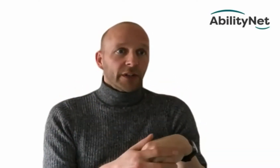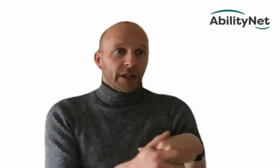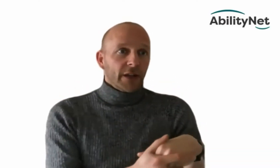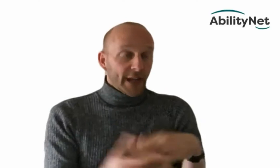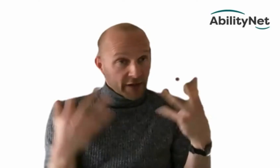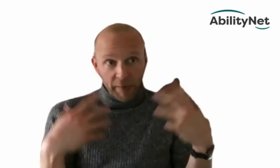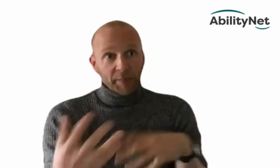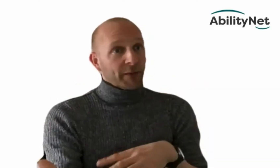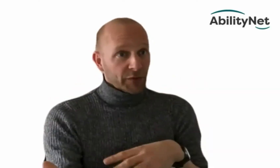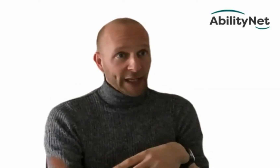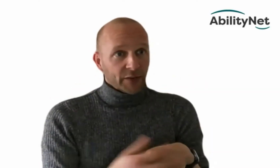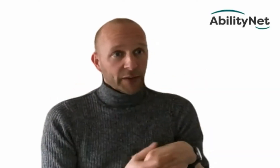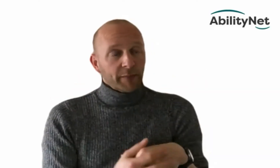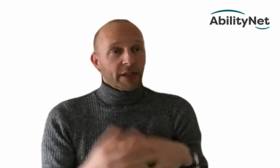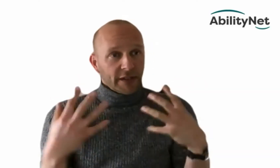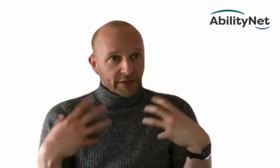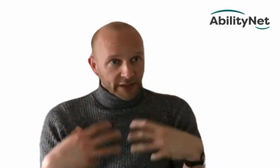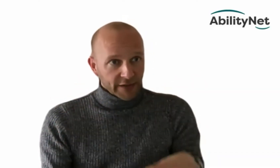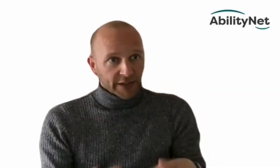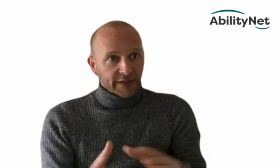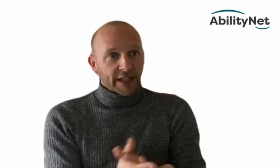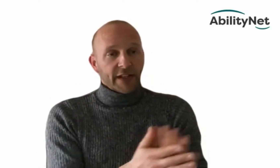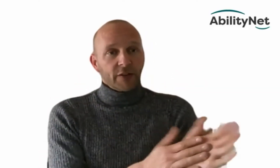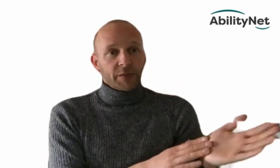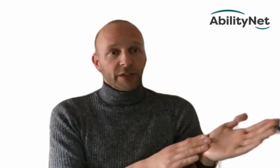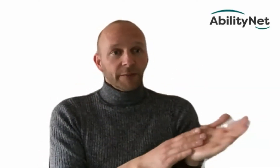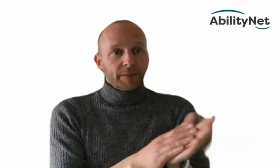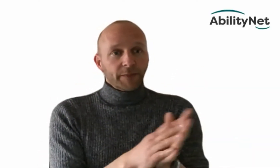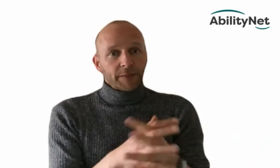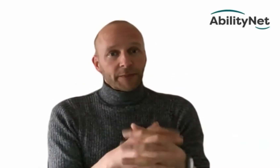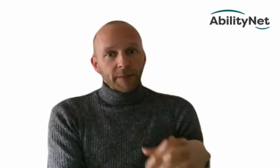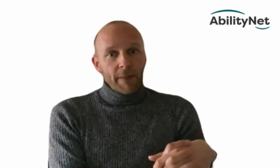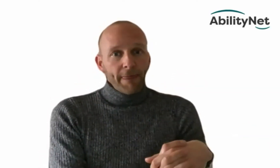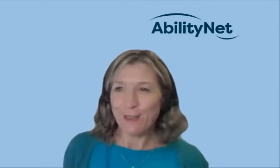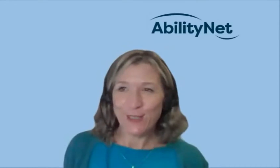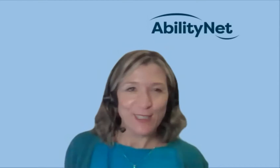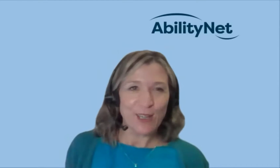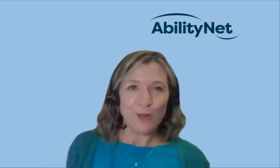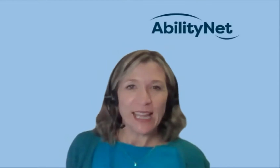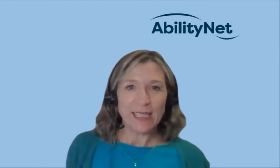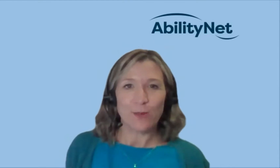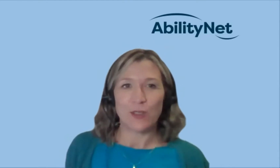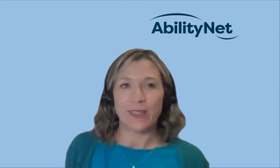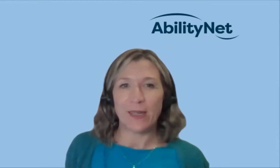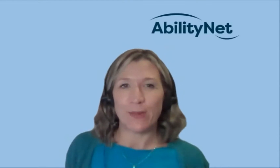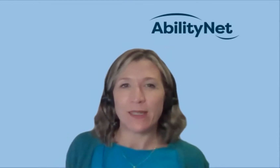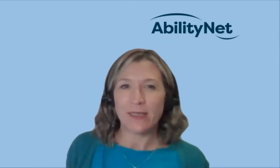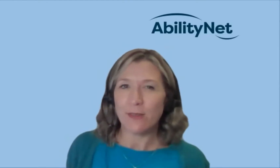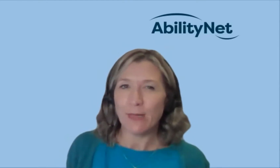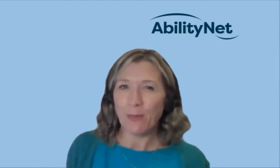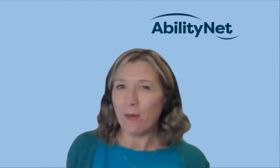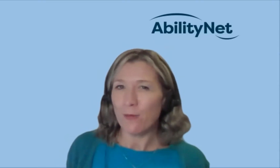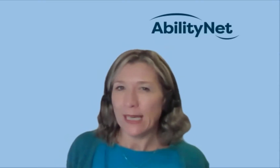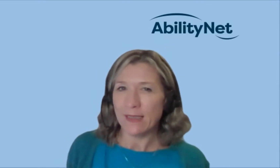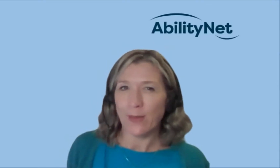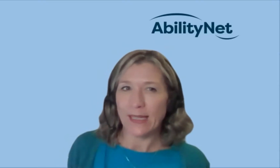thoughts. Definitely. Then I might be able to add to it, but it's nice to have that option. So let's just touch on language now, because it's a